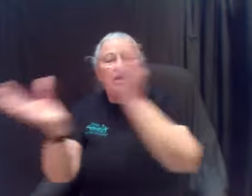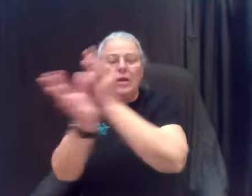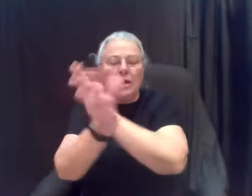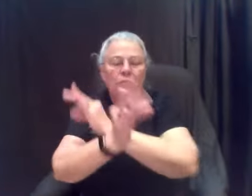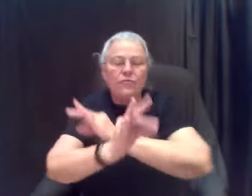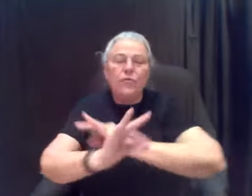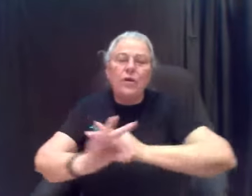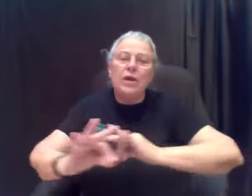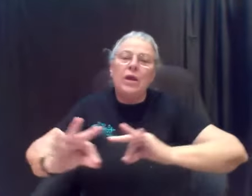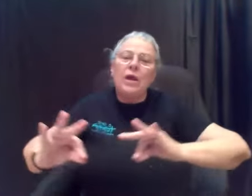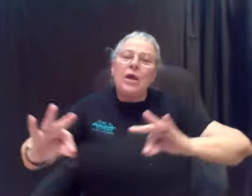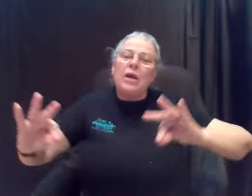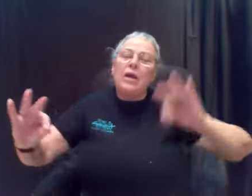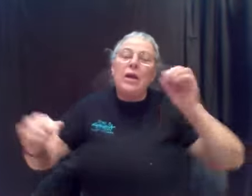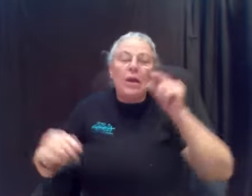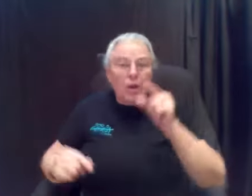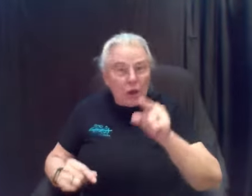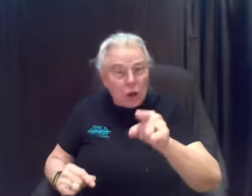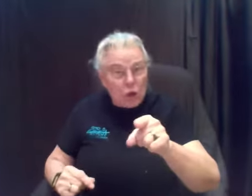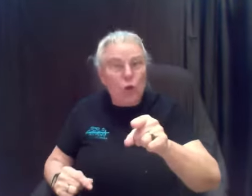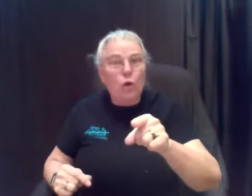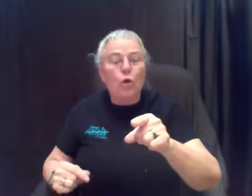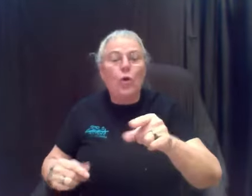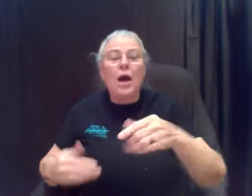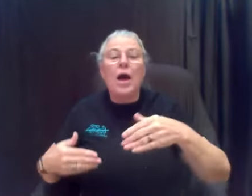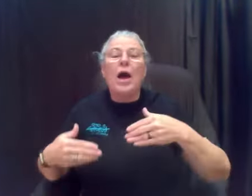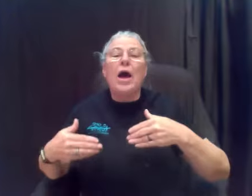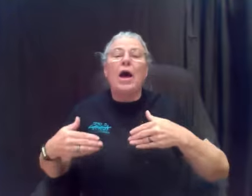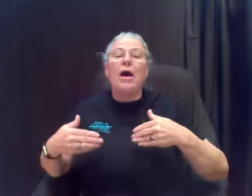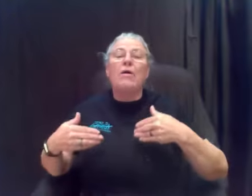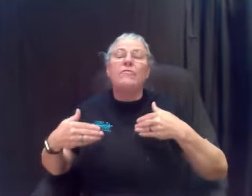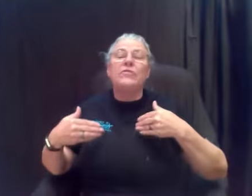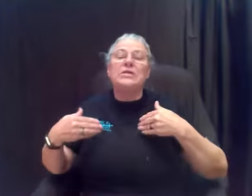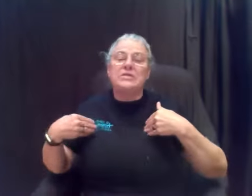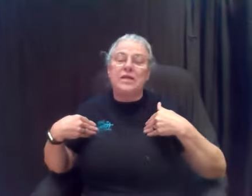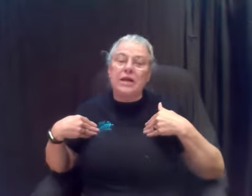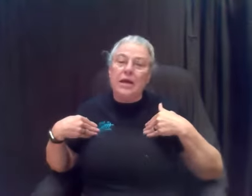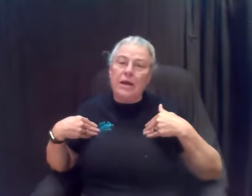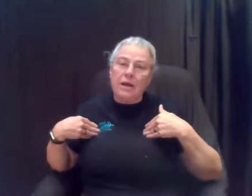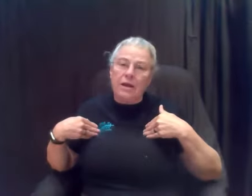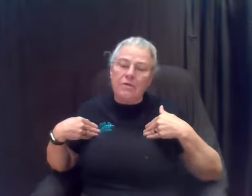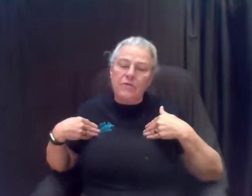freely, freely you have received,